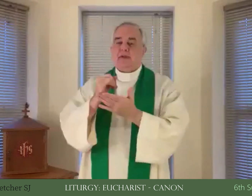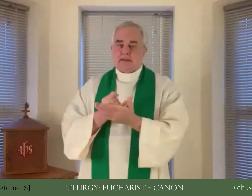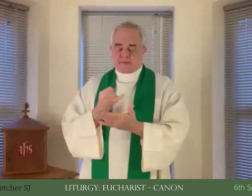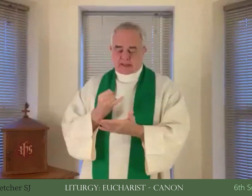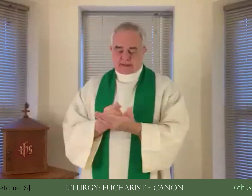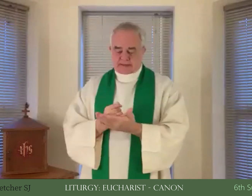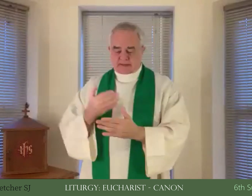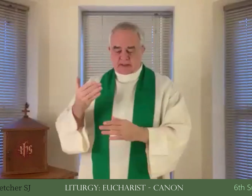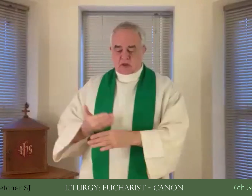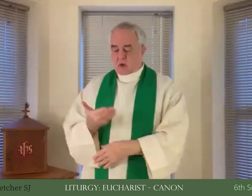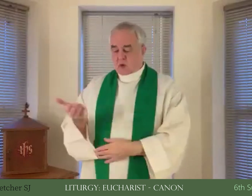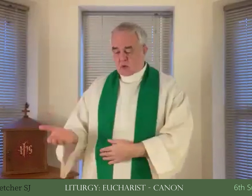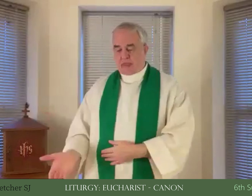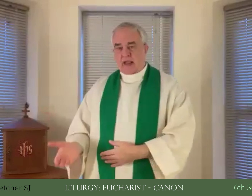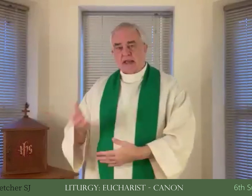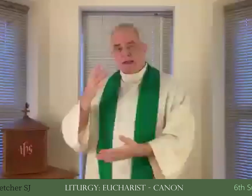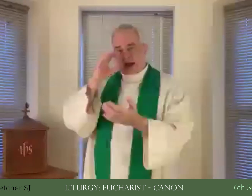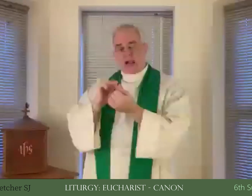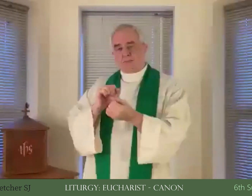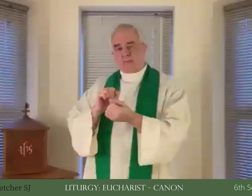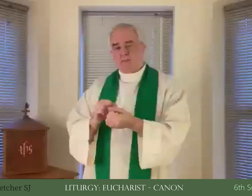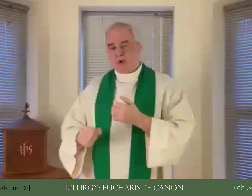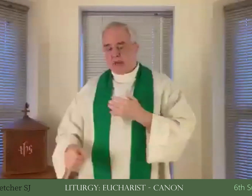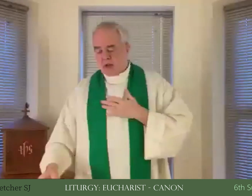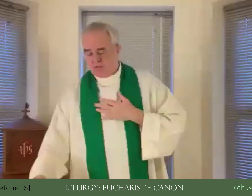of sins. For this is memory of me.